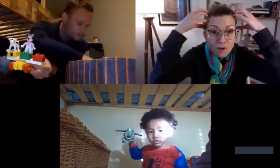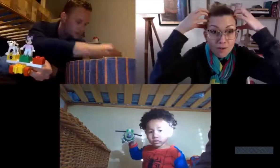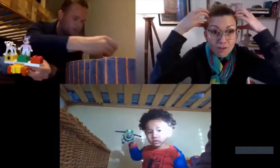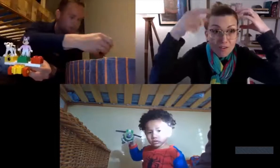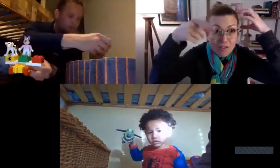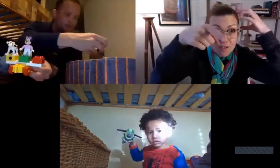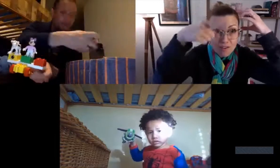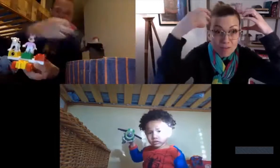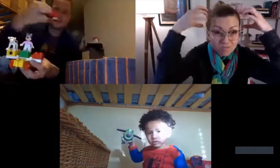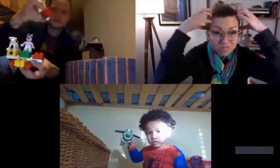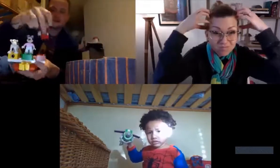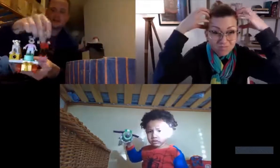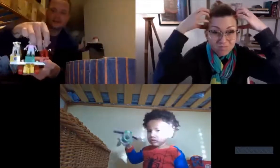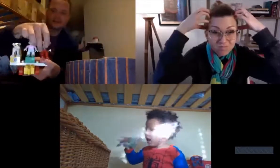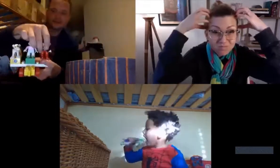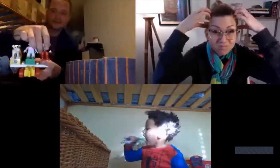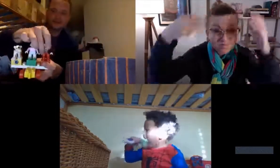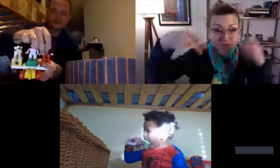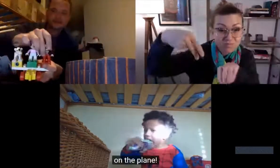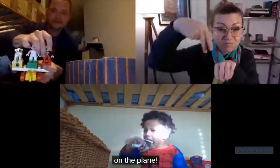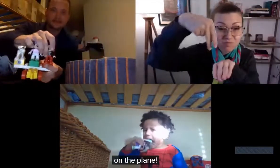I see Minnie Mouse.